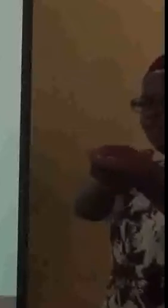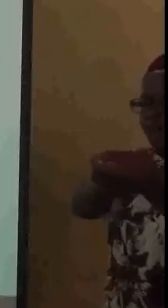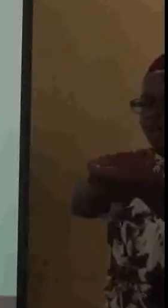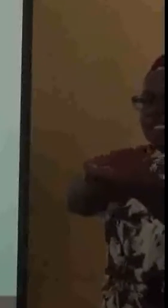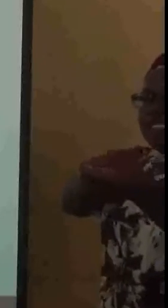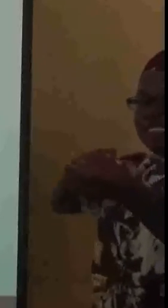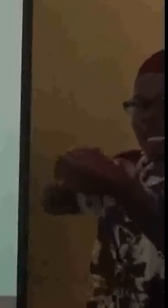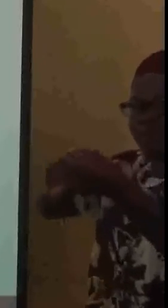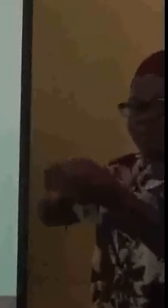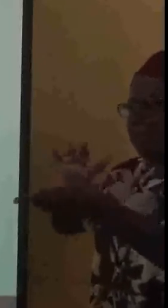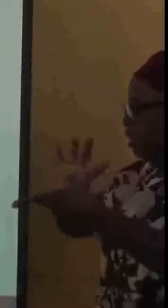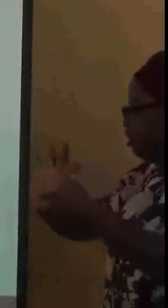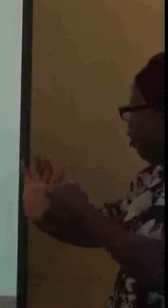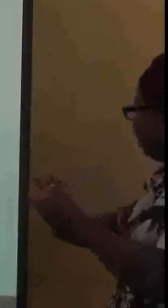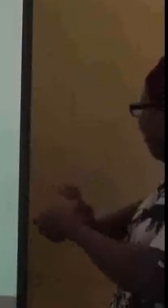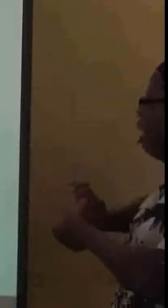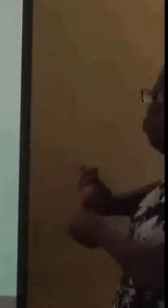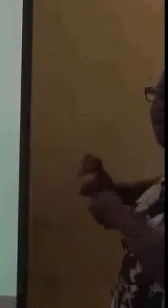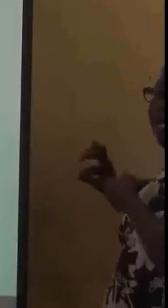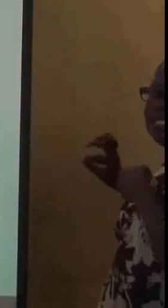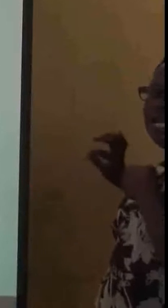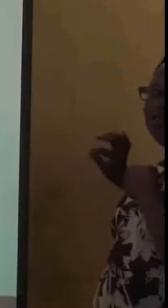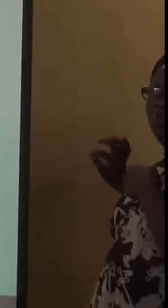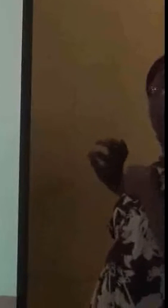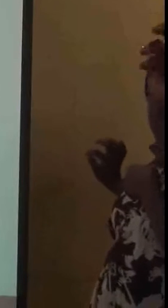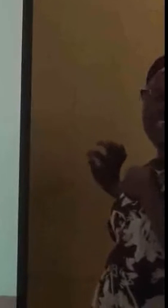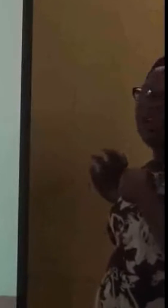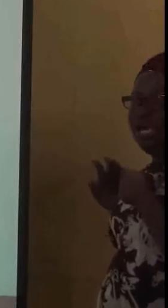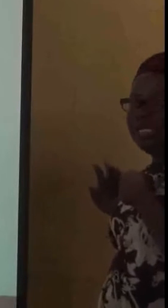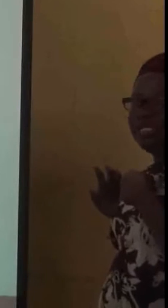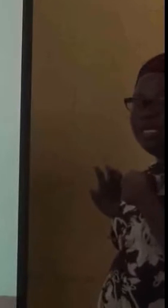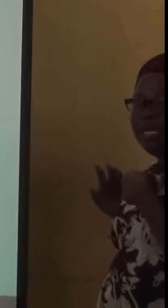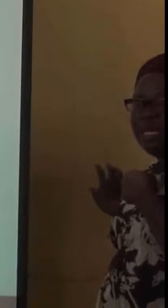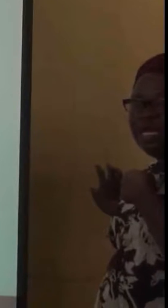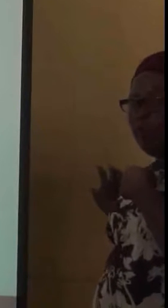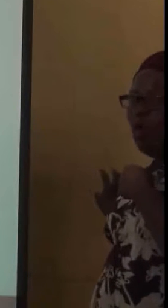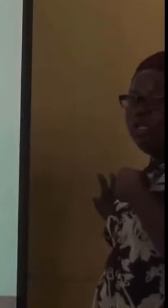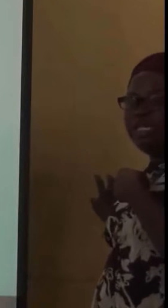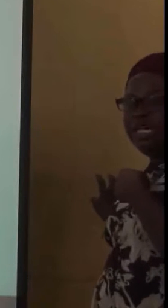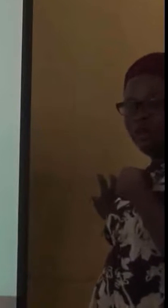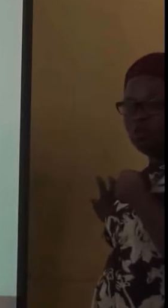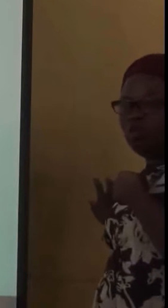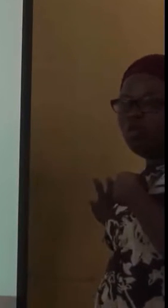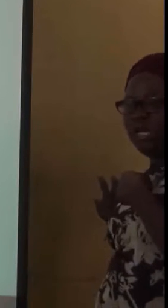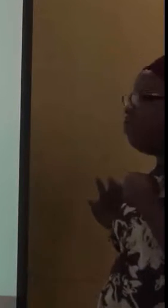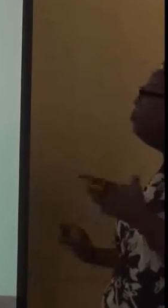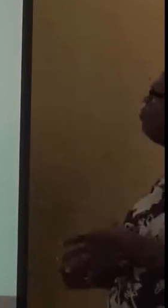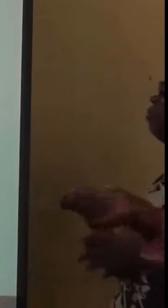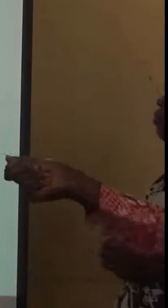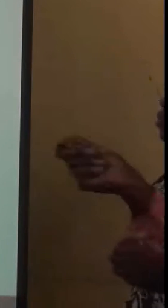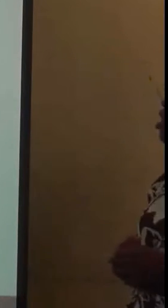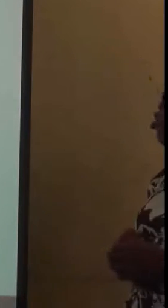connected to your system, the other one will be connected to a socket, a wall in your school